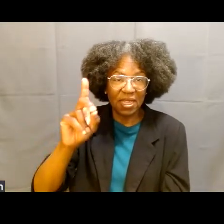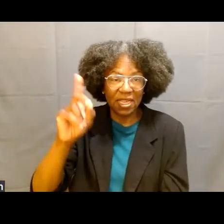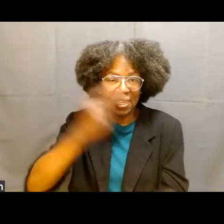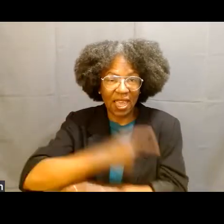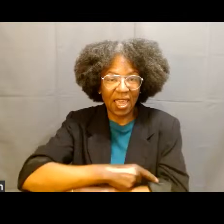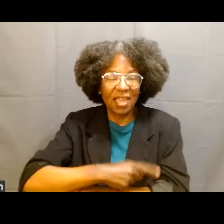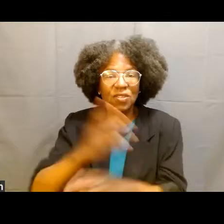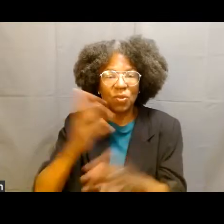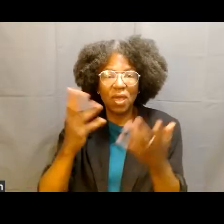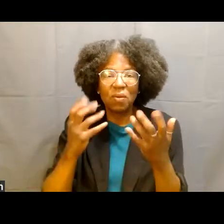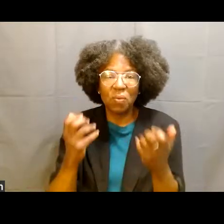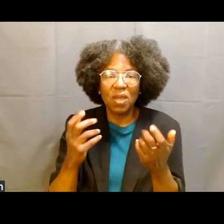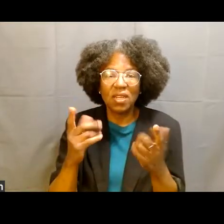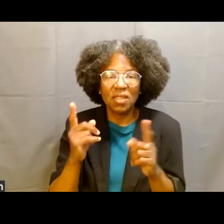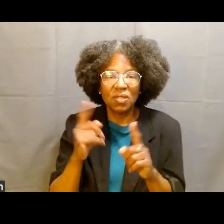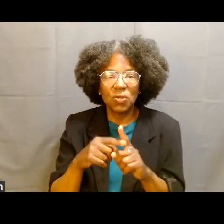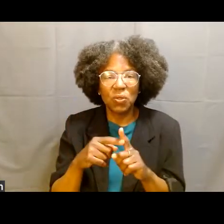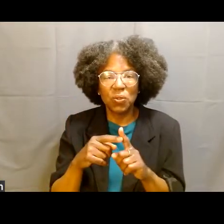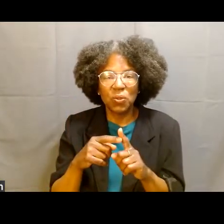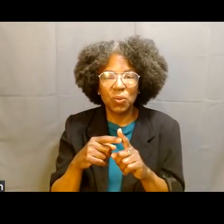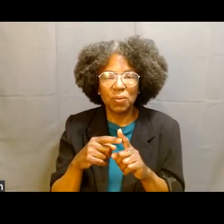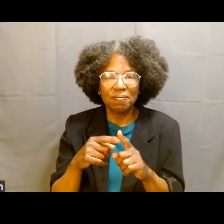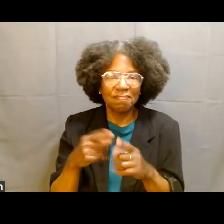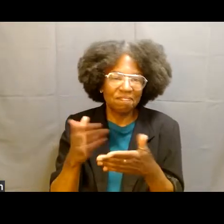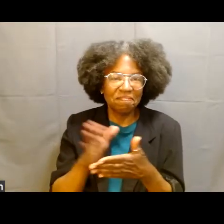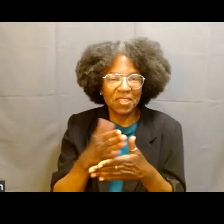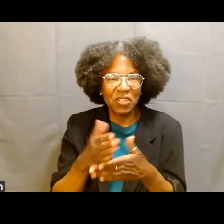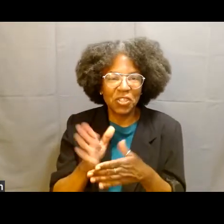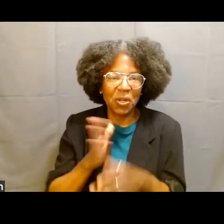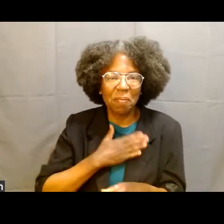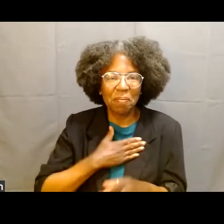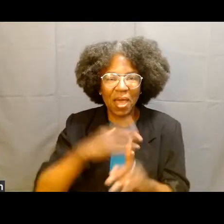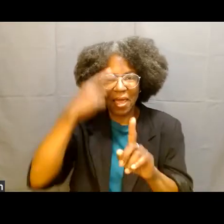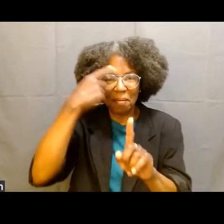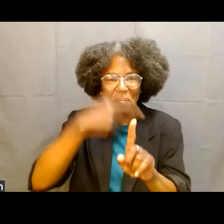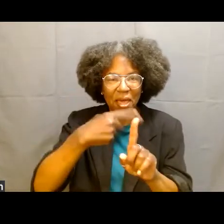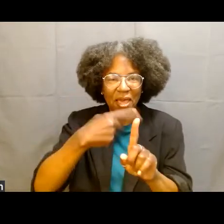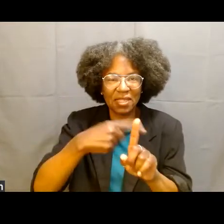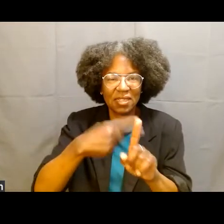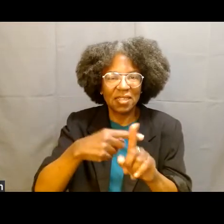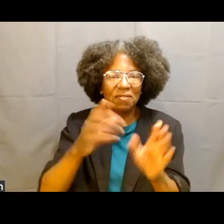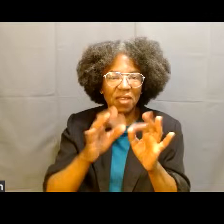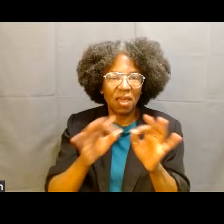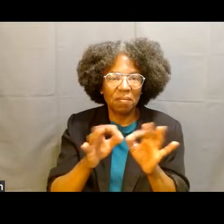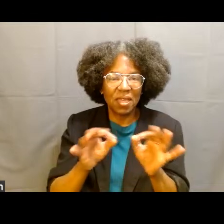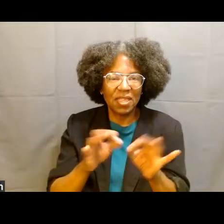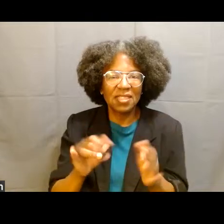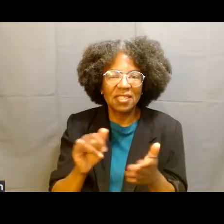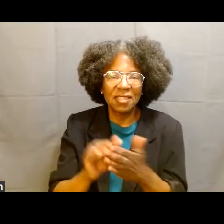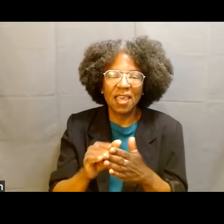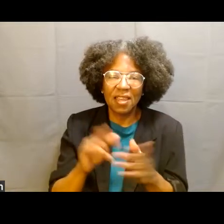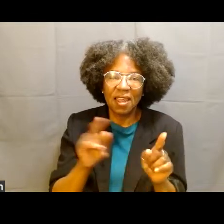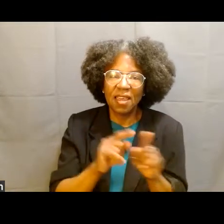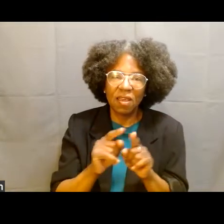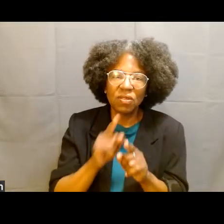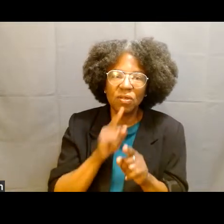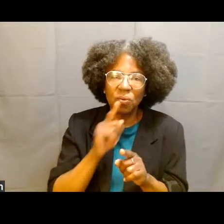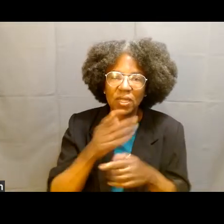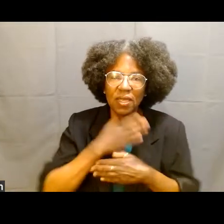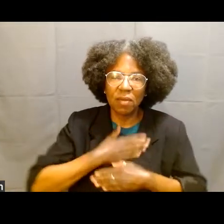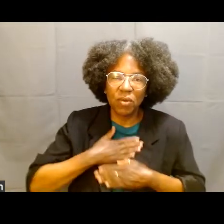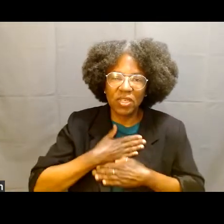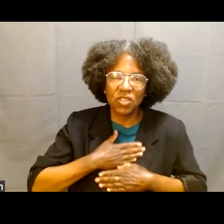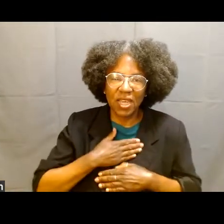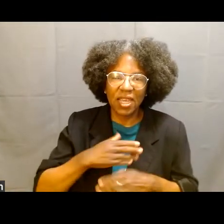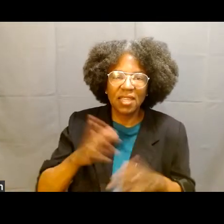wanted to share my positive comments that I also really appreciate the conference